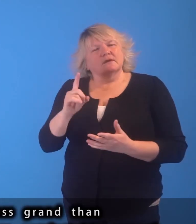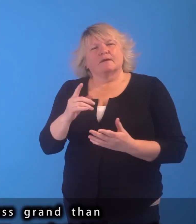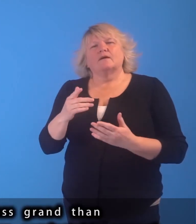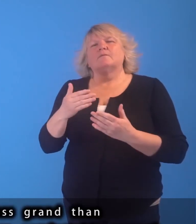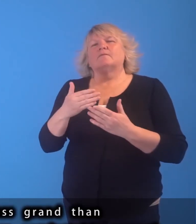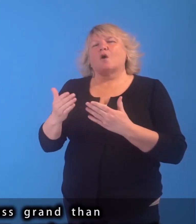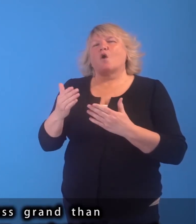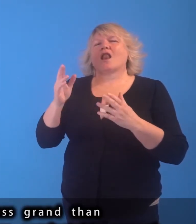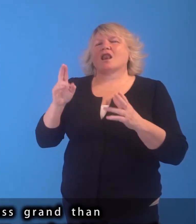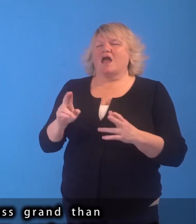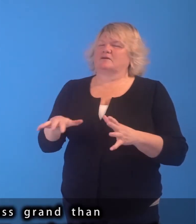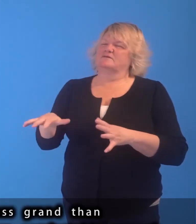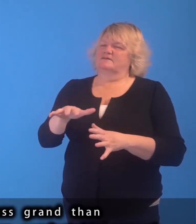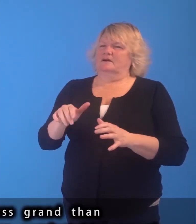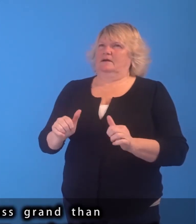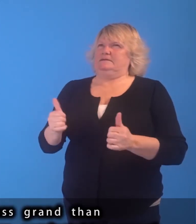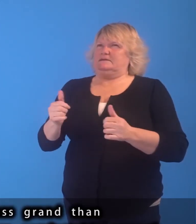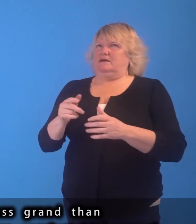entrance across the courtyard.